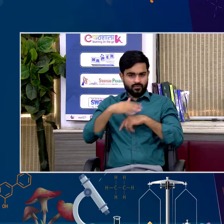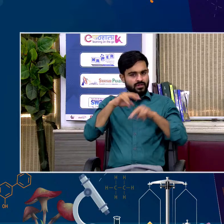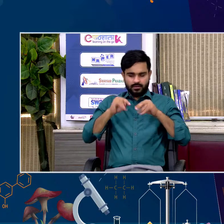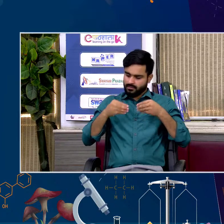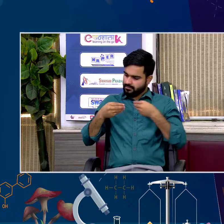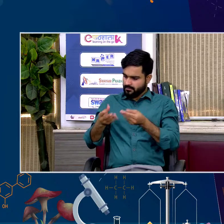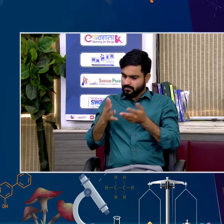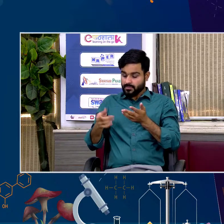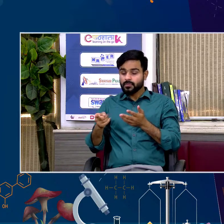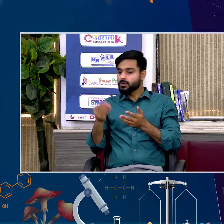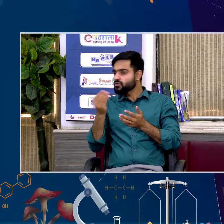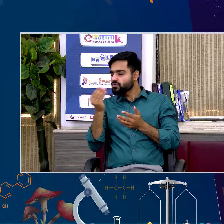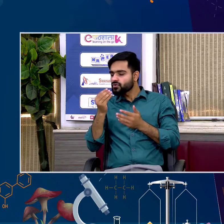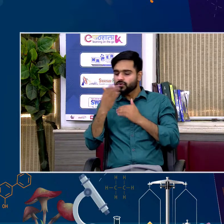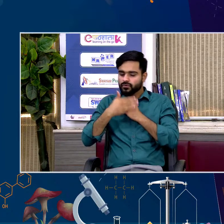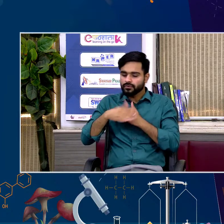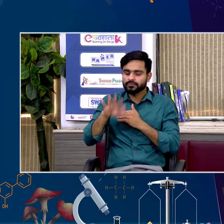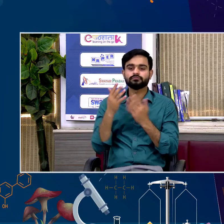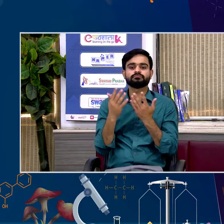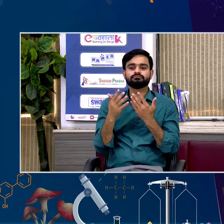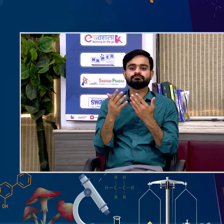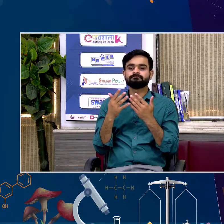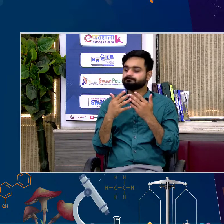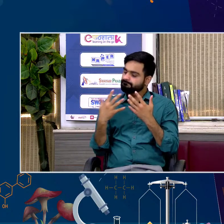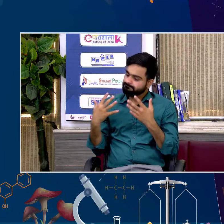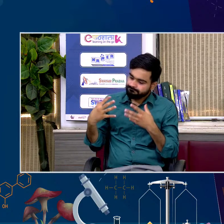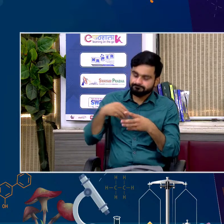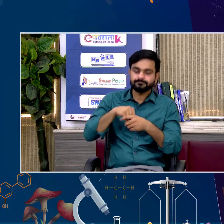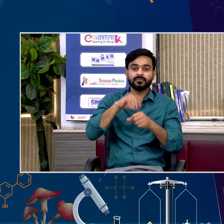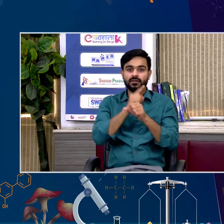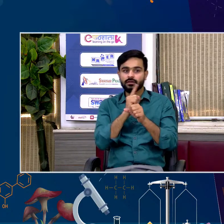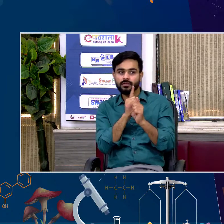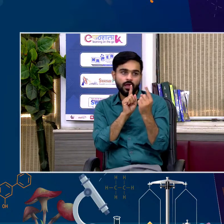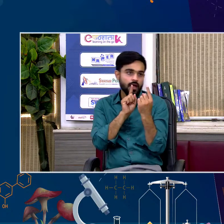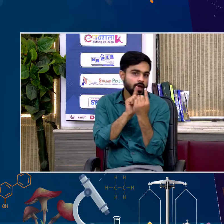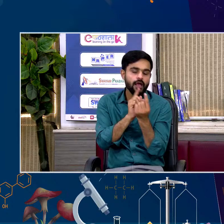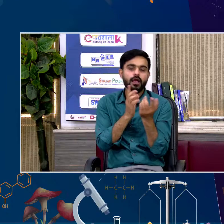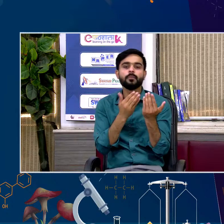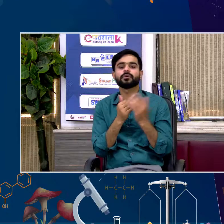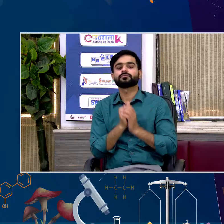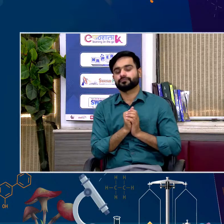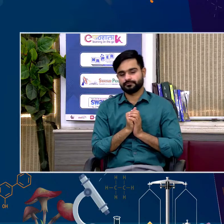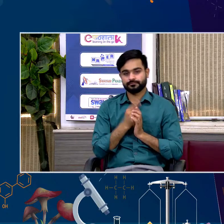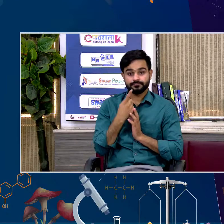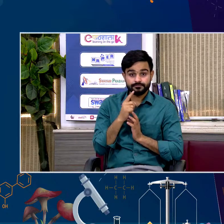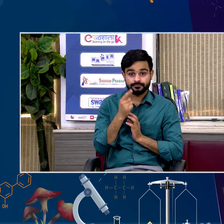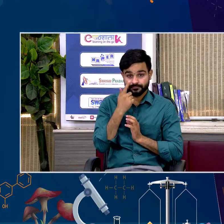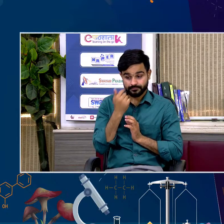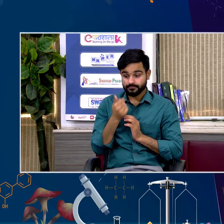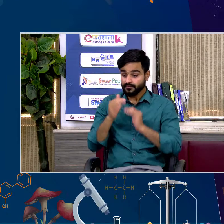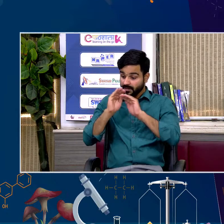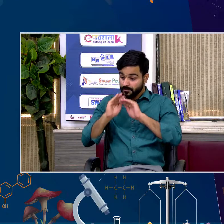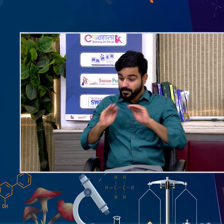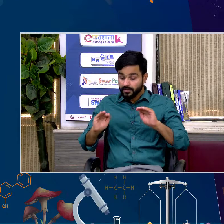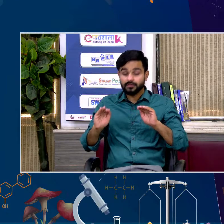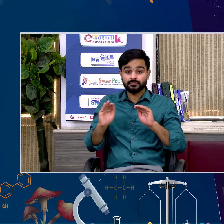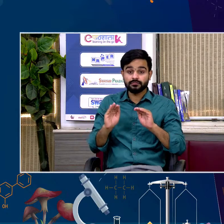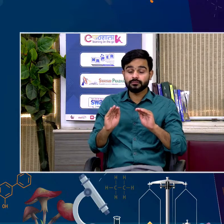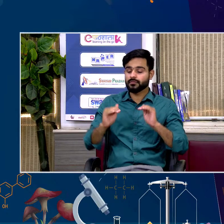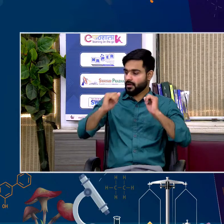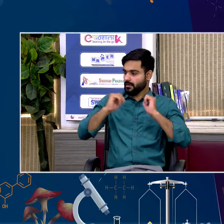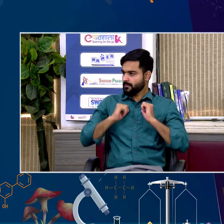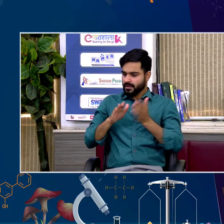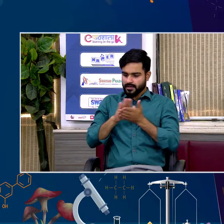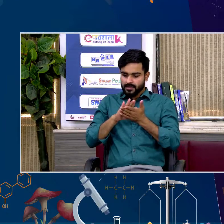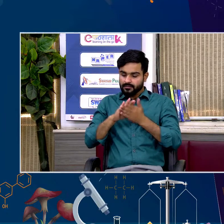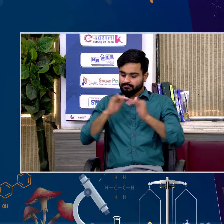Also, he's facing forward, so he will be able to attend to the teacher, right? If the child is going to be placed on a